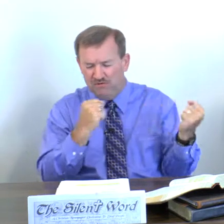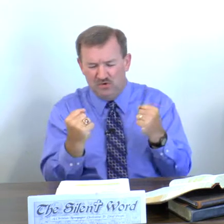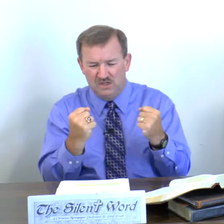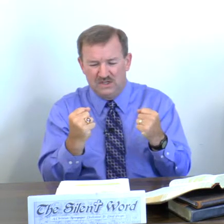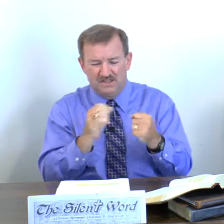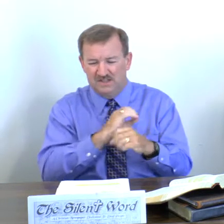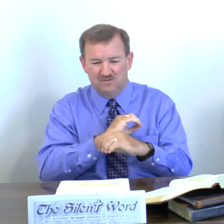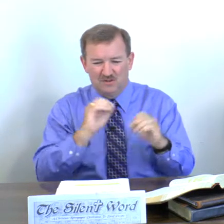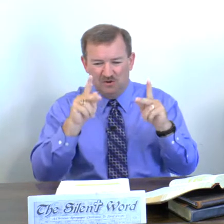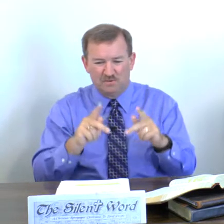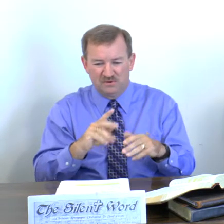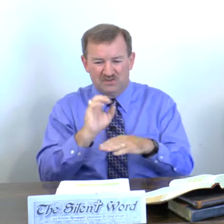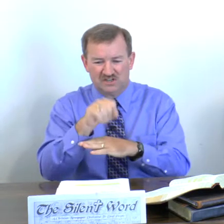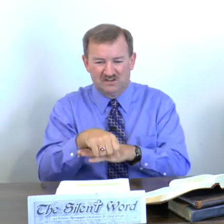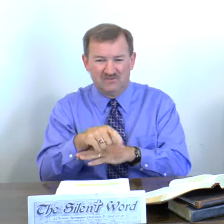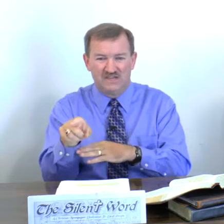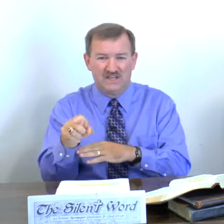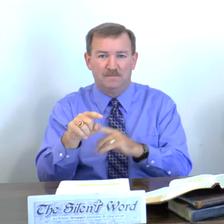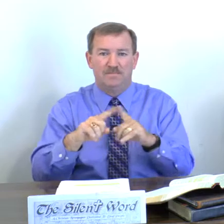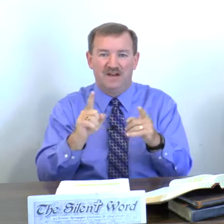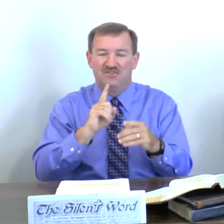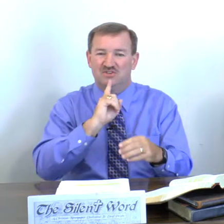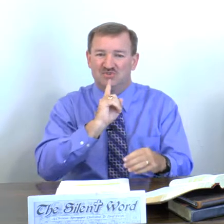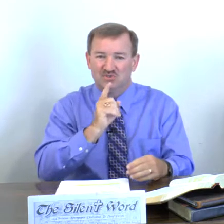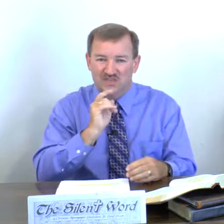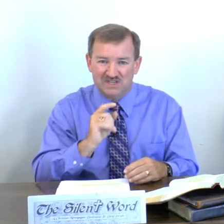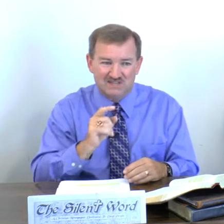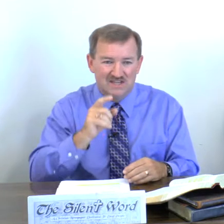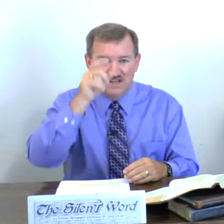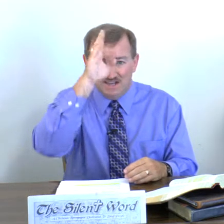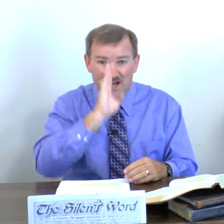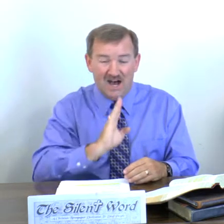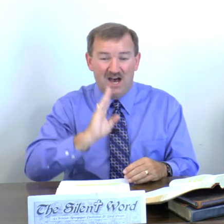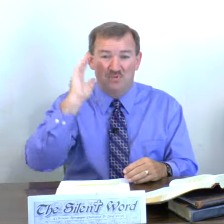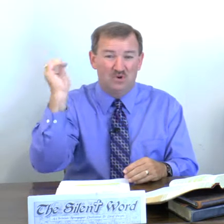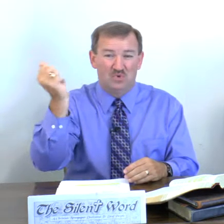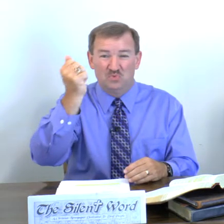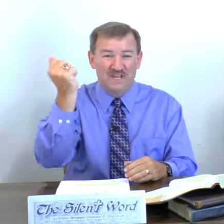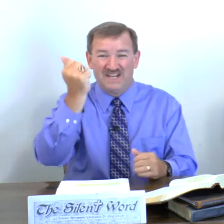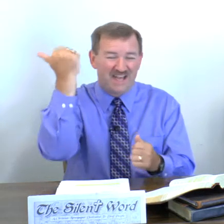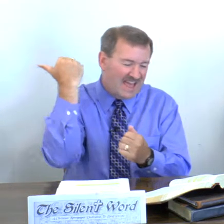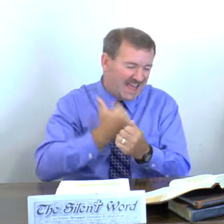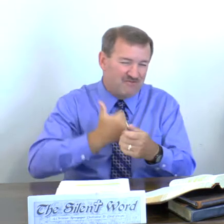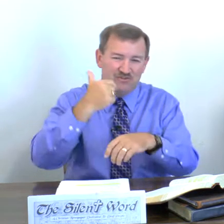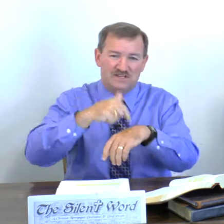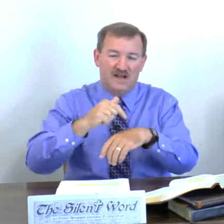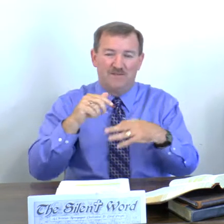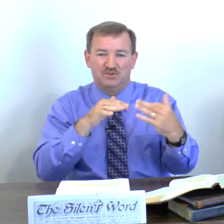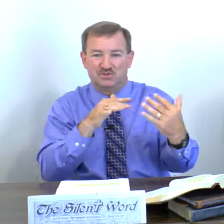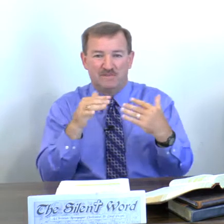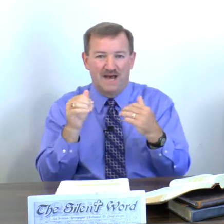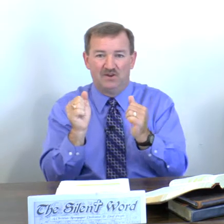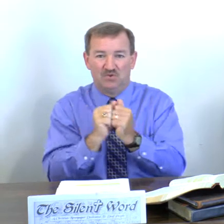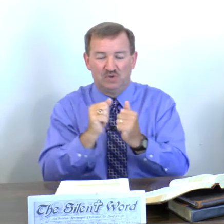powerful that there'd be no person that could defeat him, but the truth is, God will win every time there's a battle